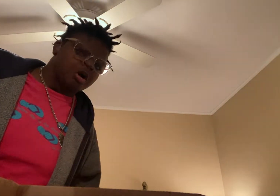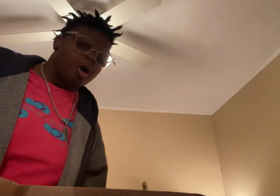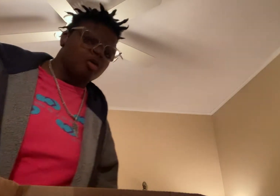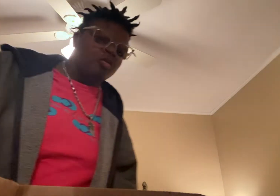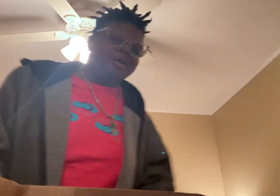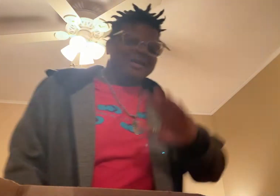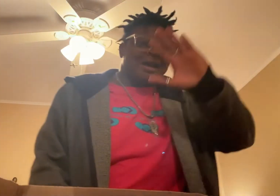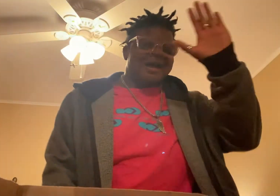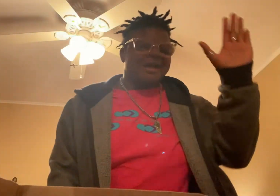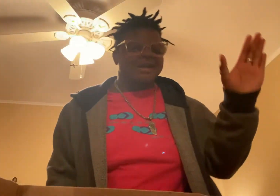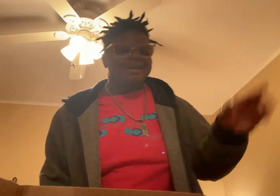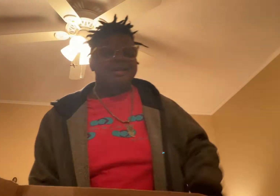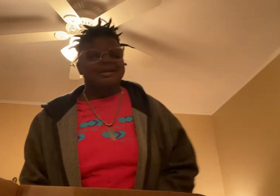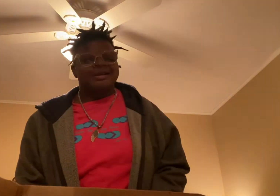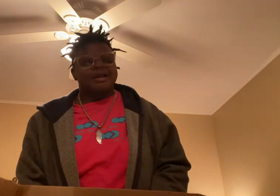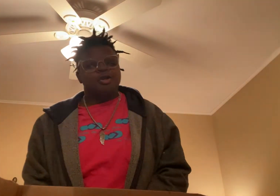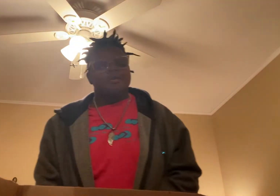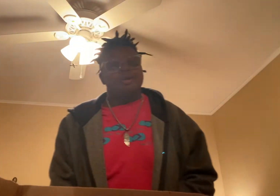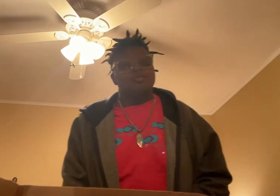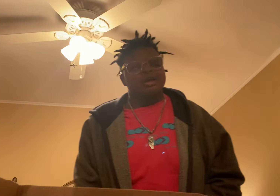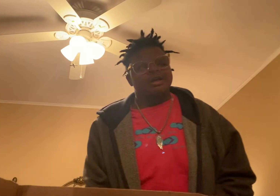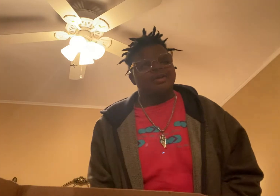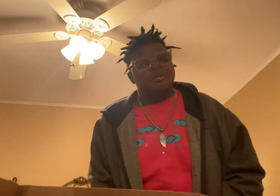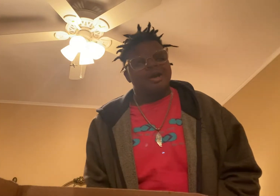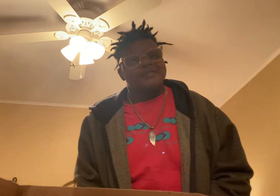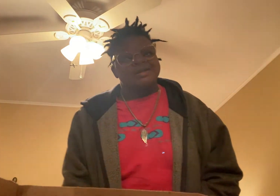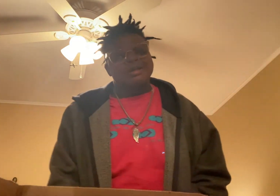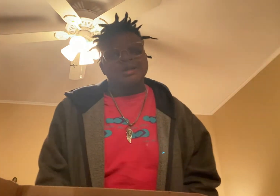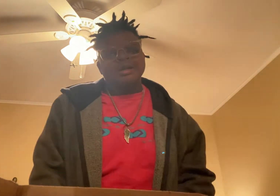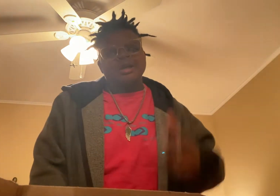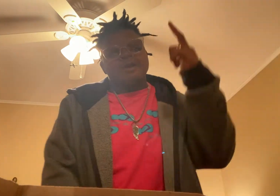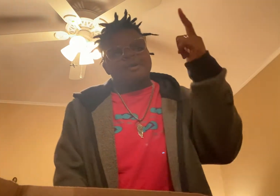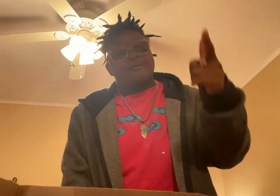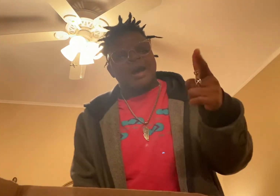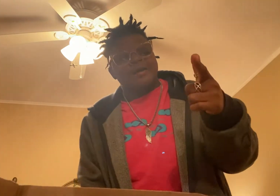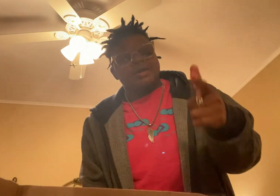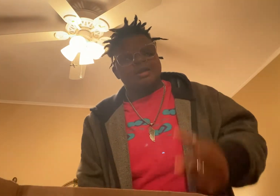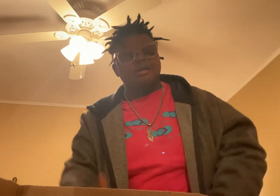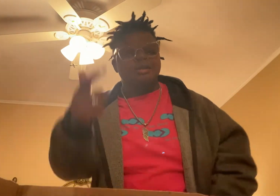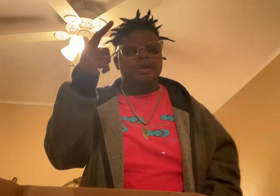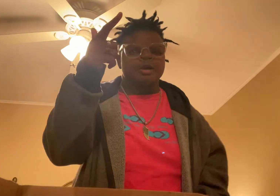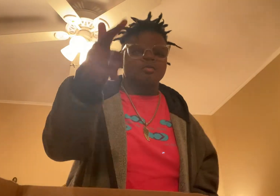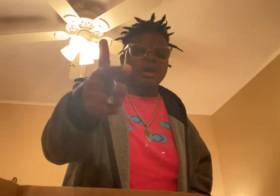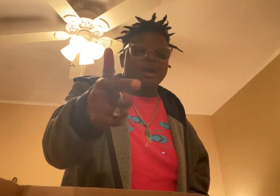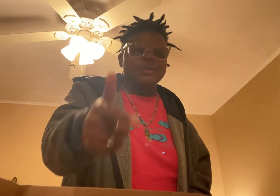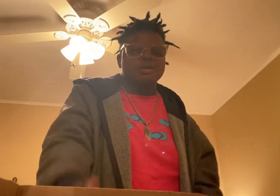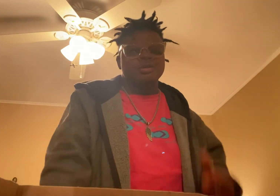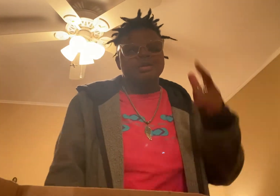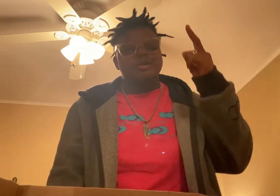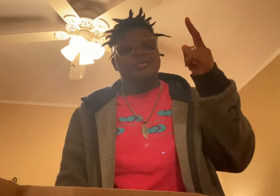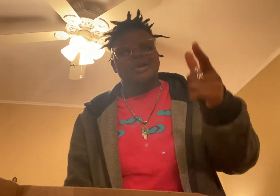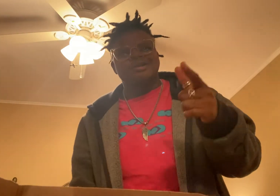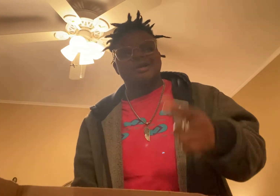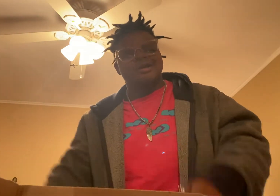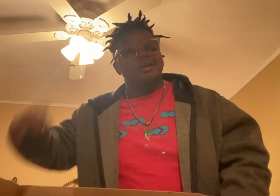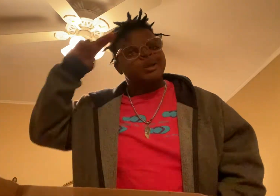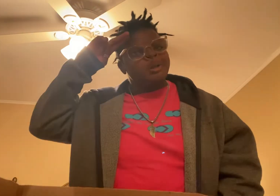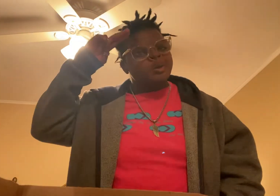Oh, hey, it's Aisha Marie 11. Give my father, give my brother, give my sister,